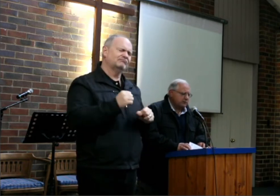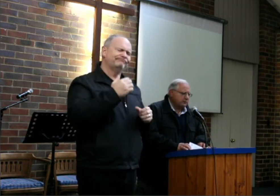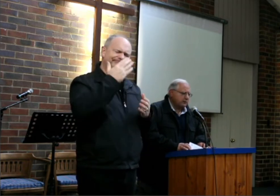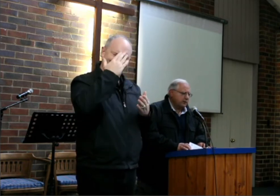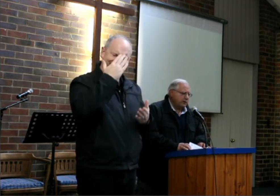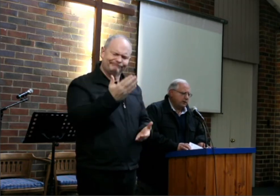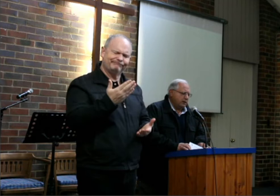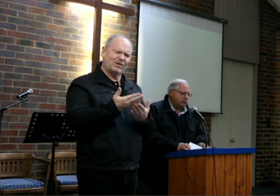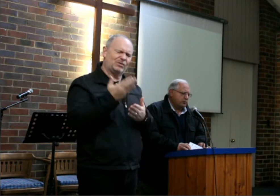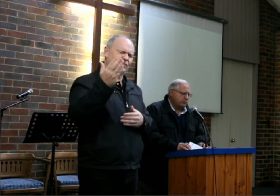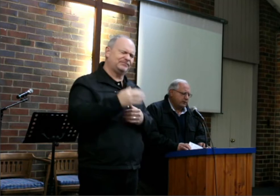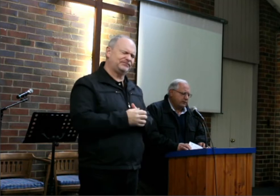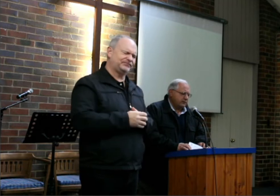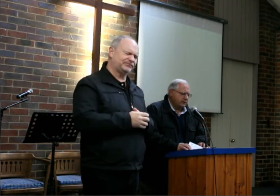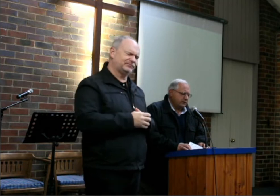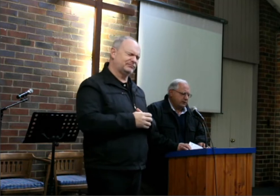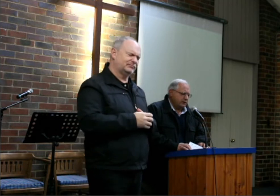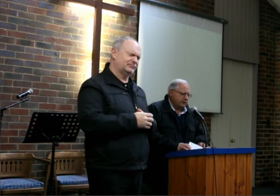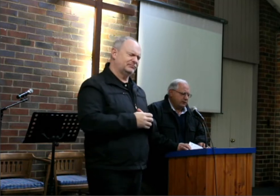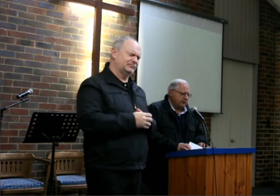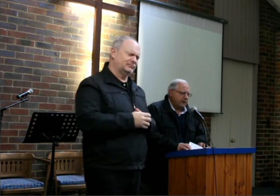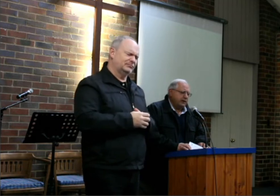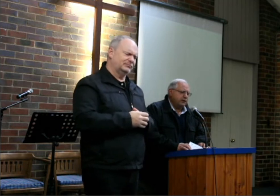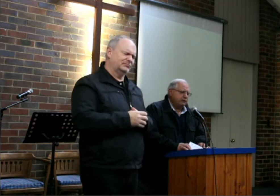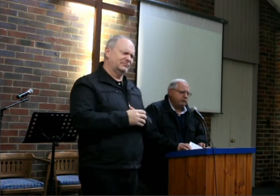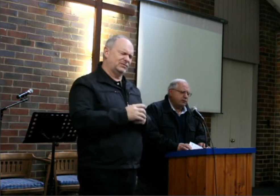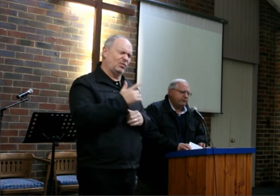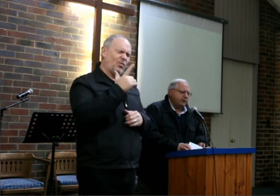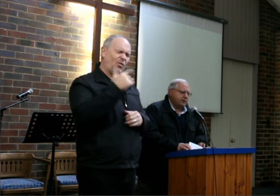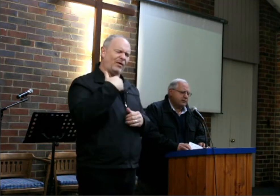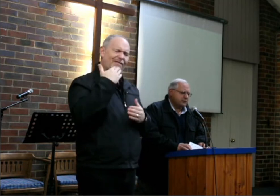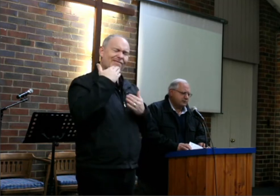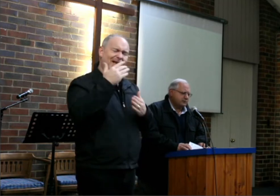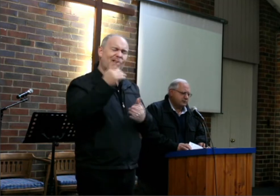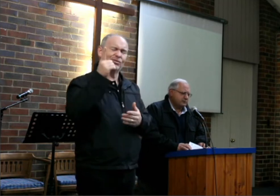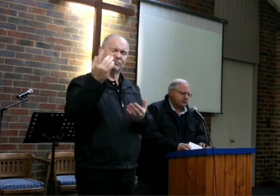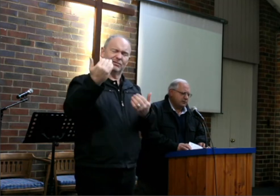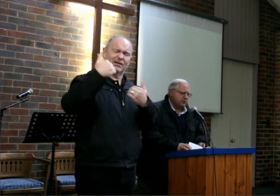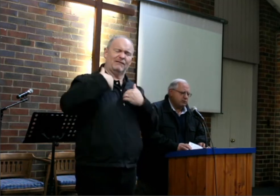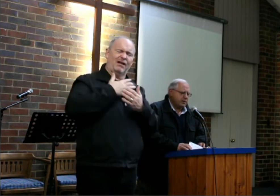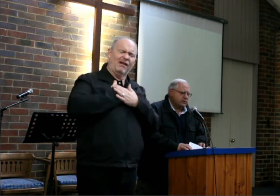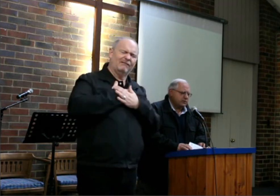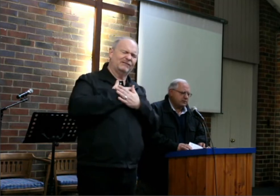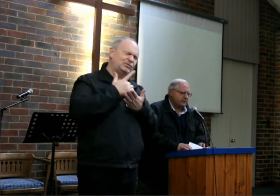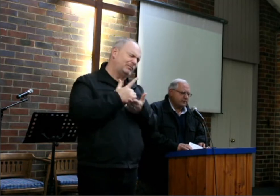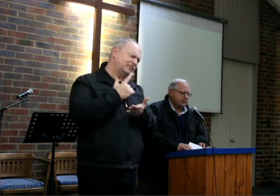adoration. Lord, we thank you for loving us so